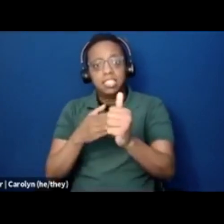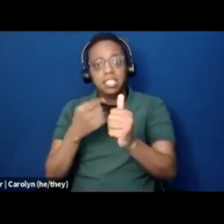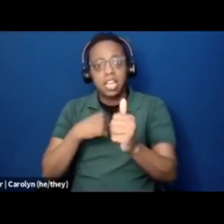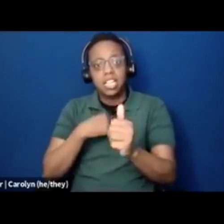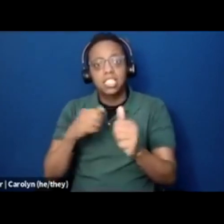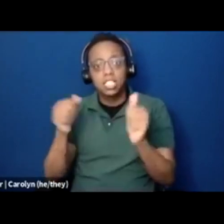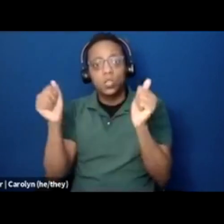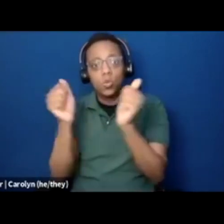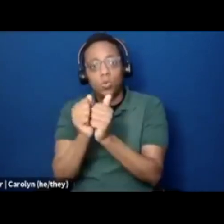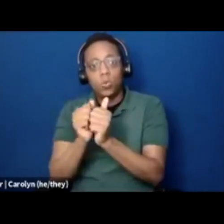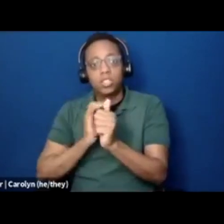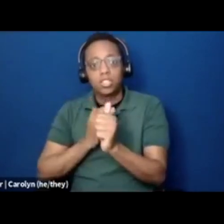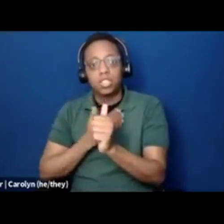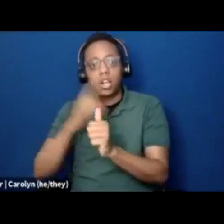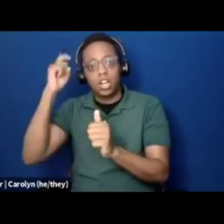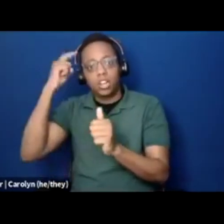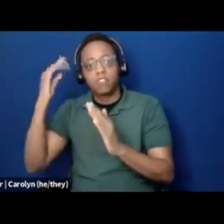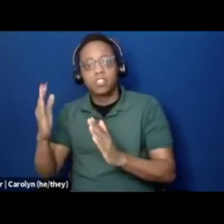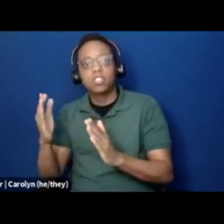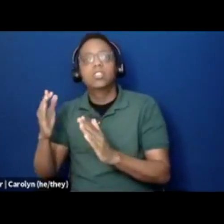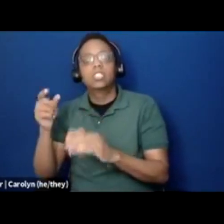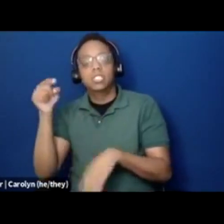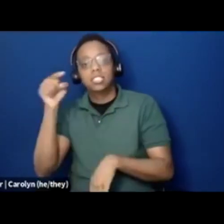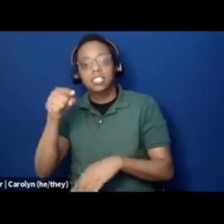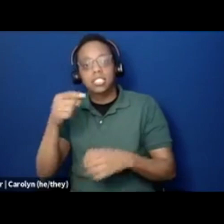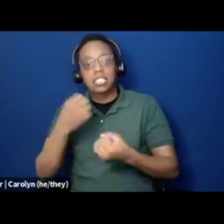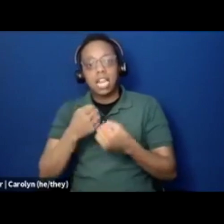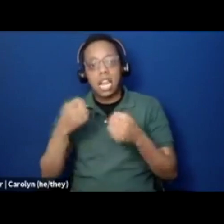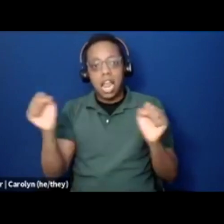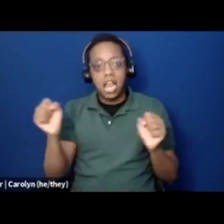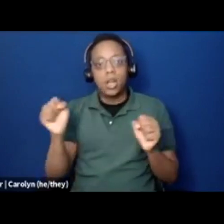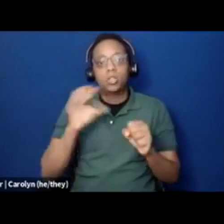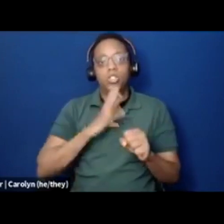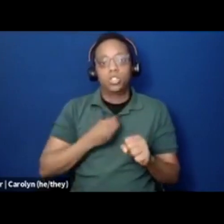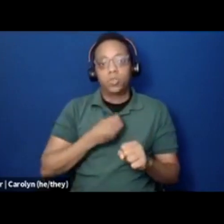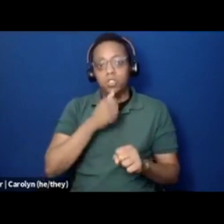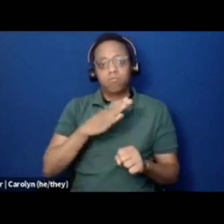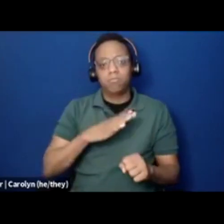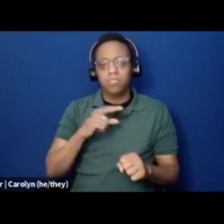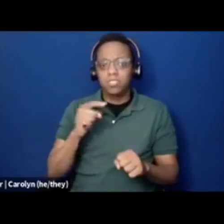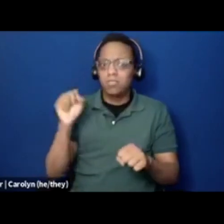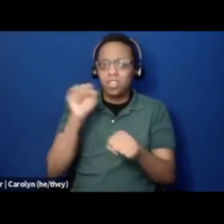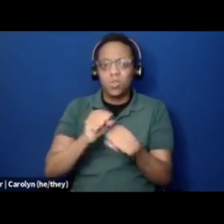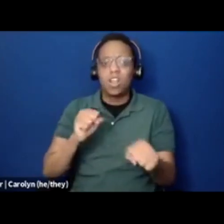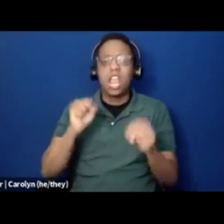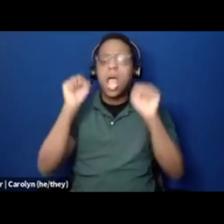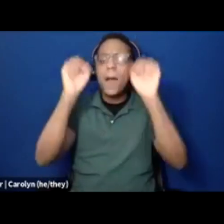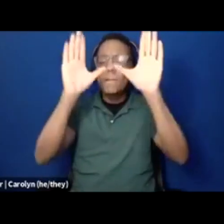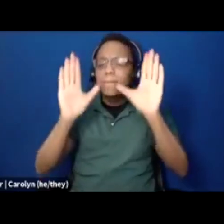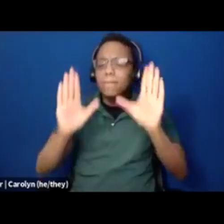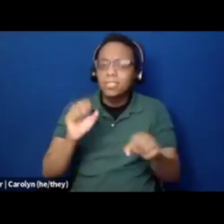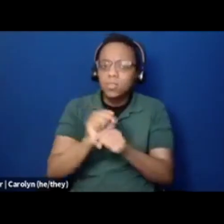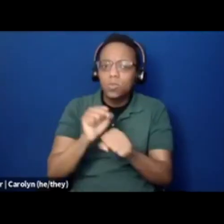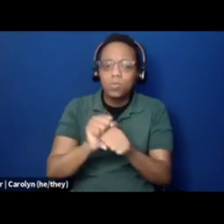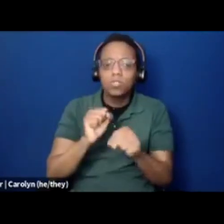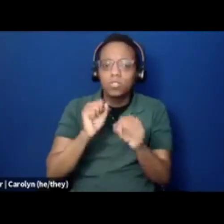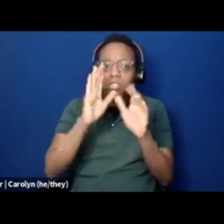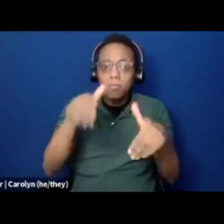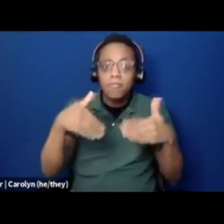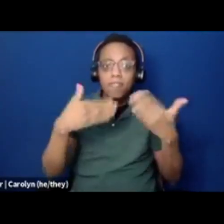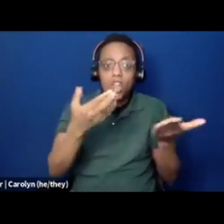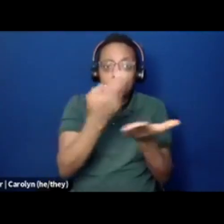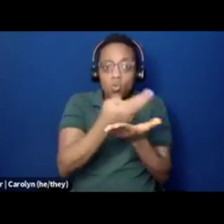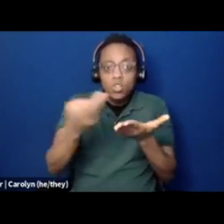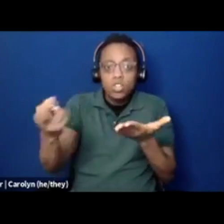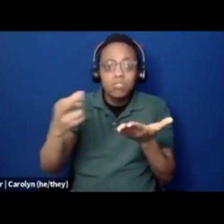trans woman who has been doing amazing work, you know, in Pennsylvania to provide the resources and understanding